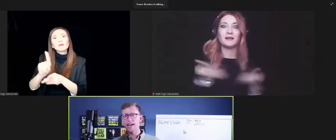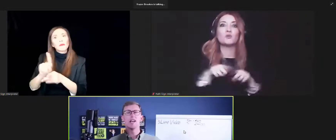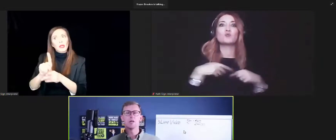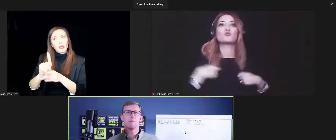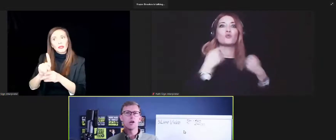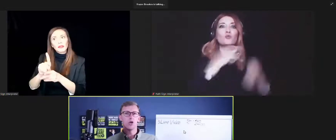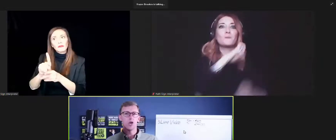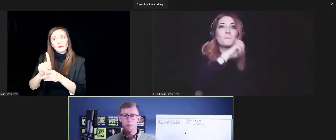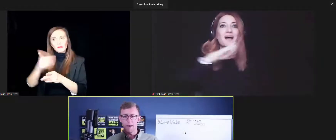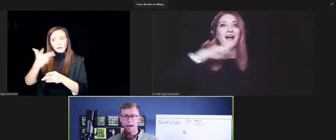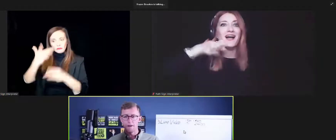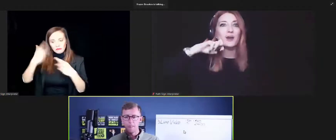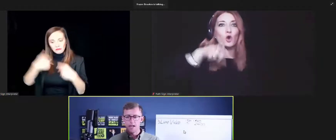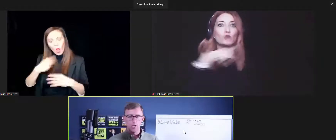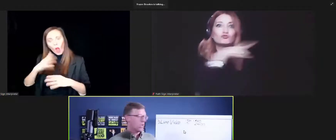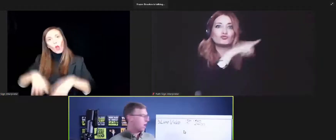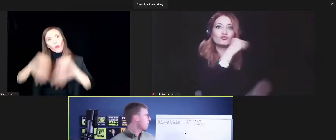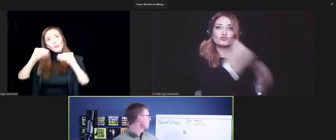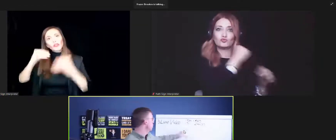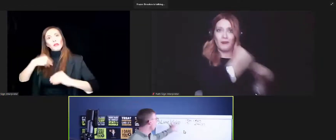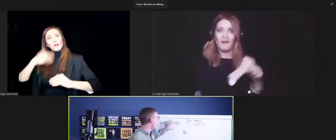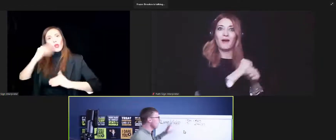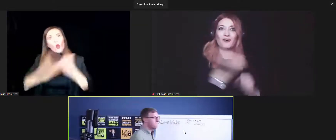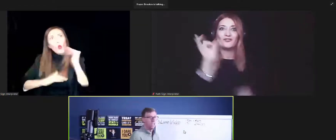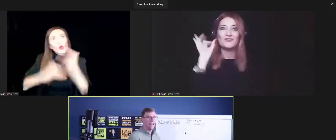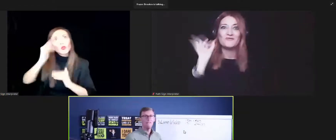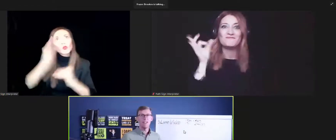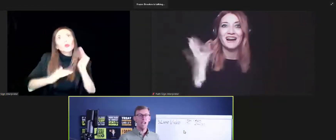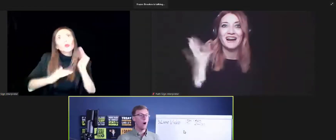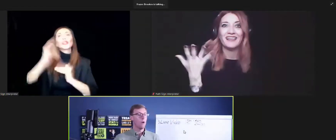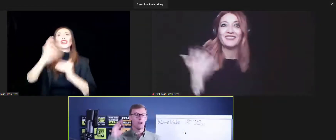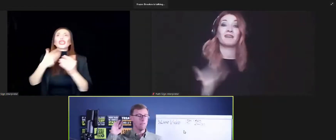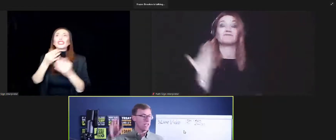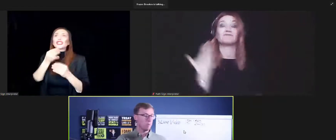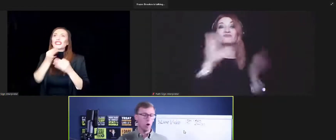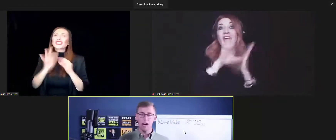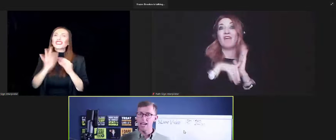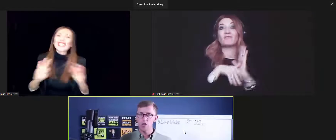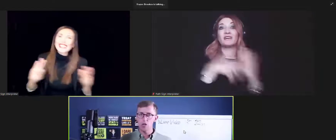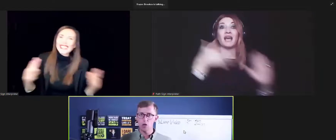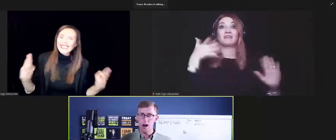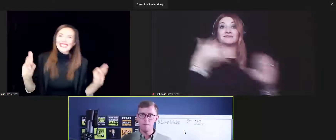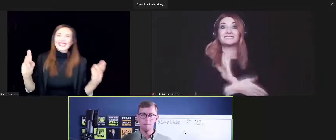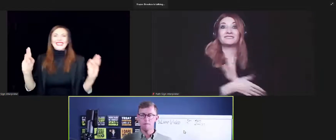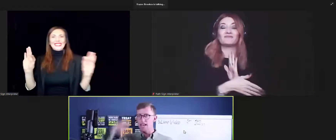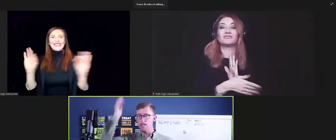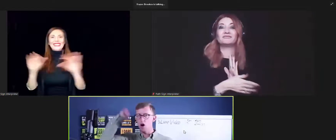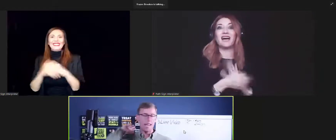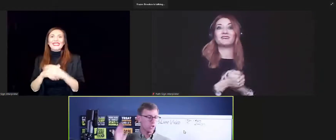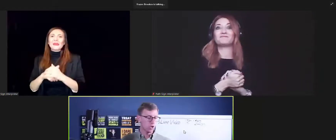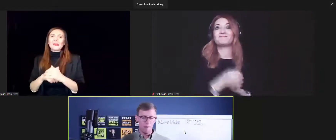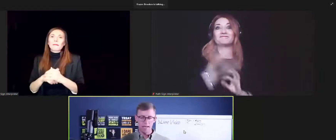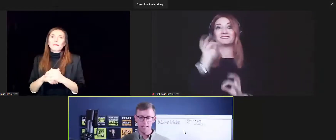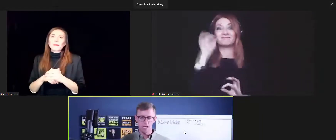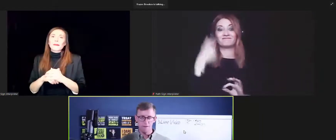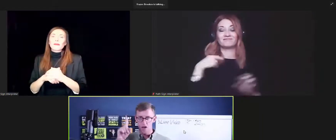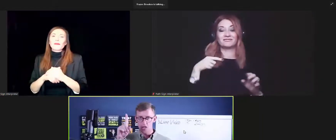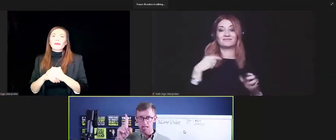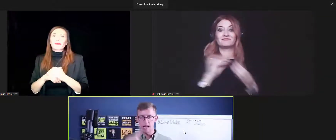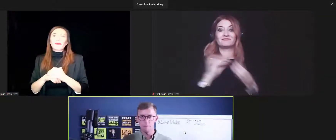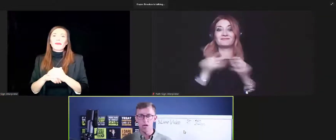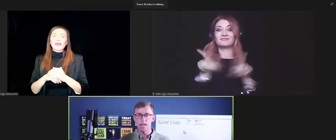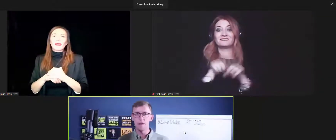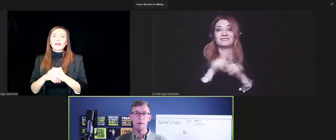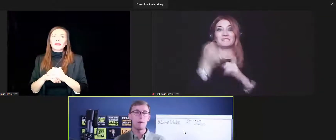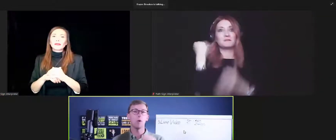nothing to be a good human being. So, number one, live video, whether it's Facebook, Instagram, TikTok, it doesn't matter. That's the first thing